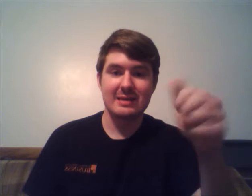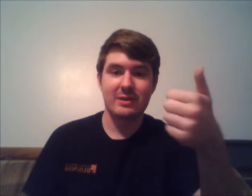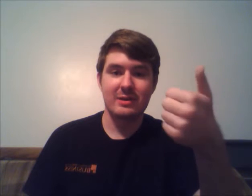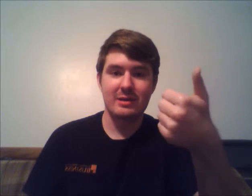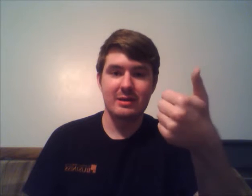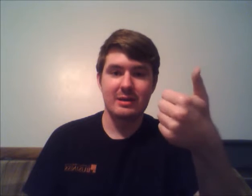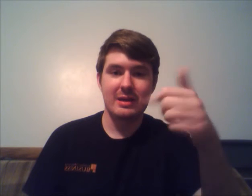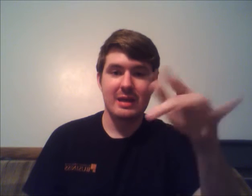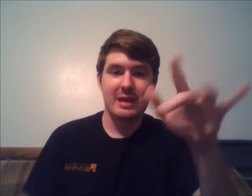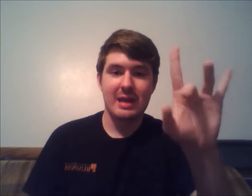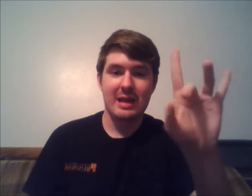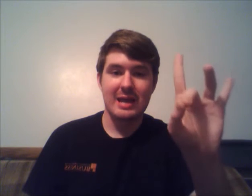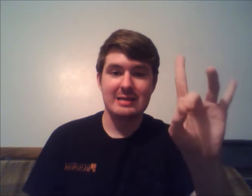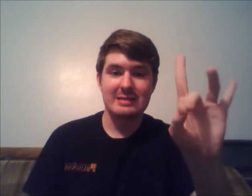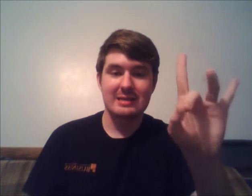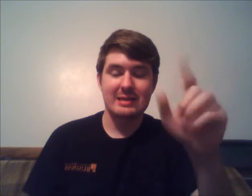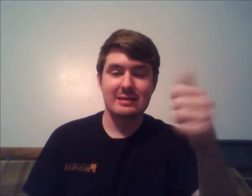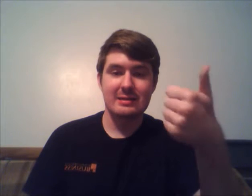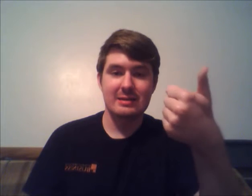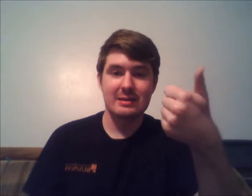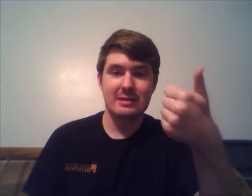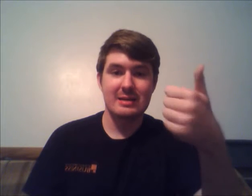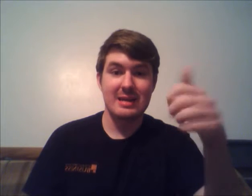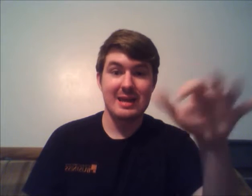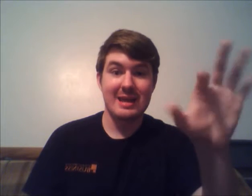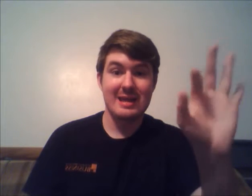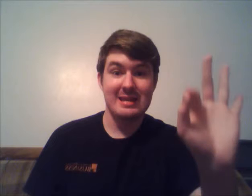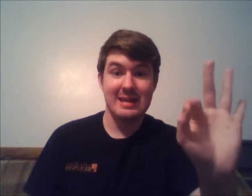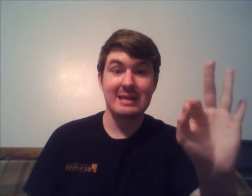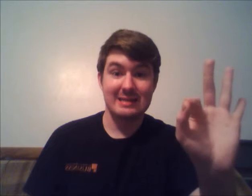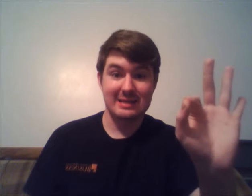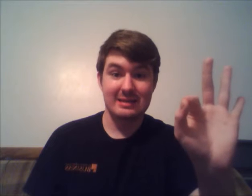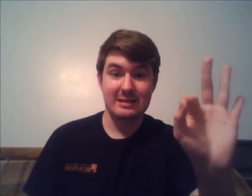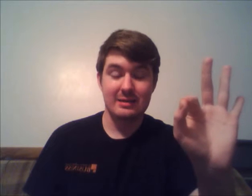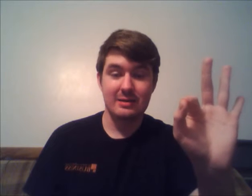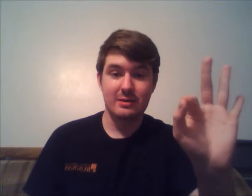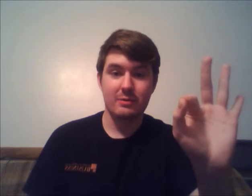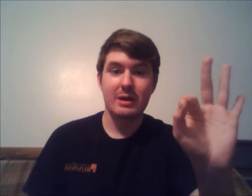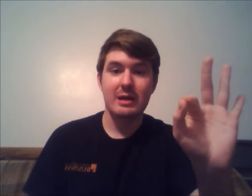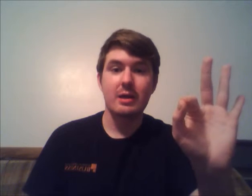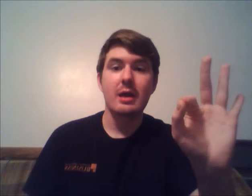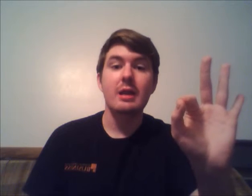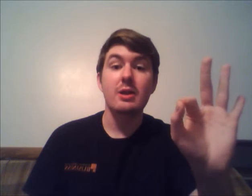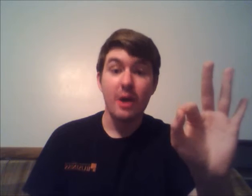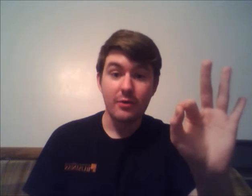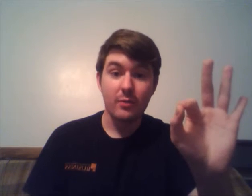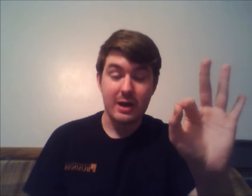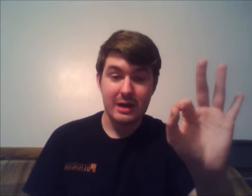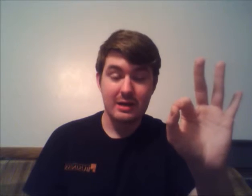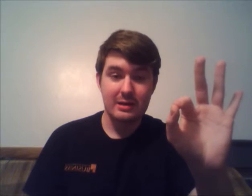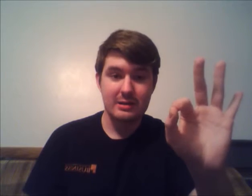7, 18, 19, right? And another way